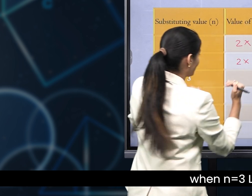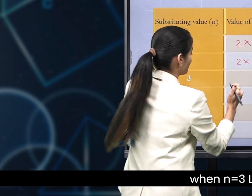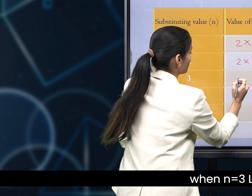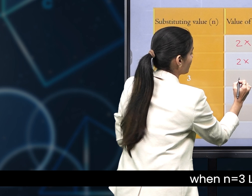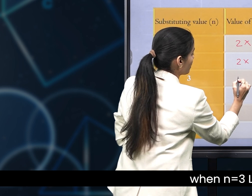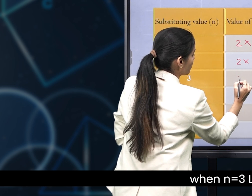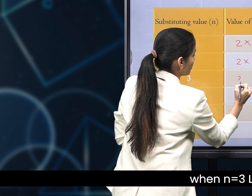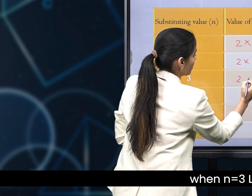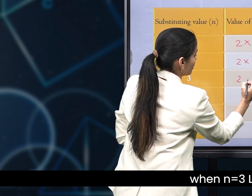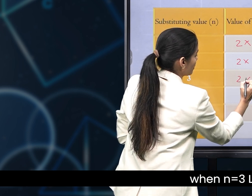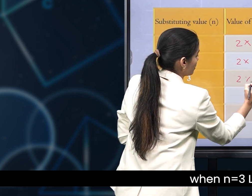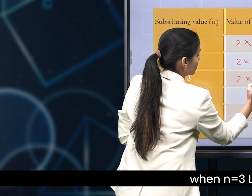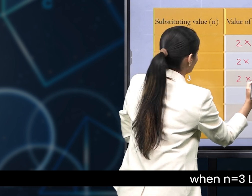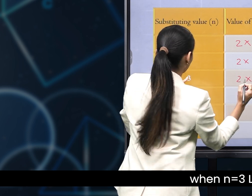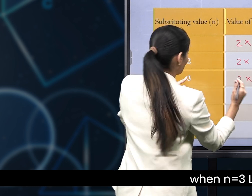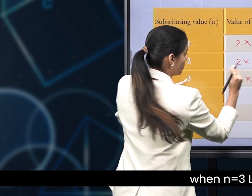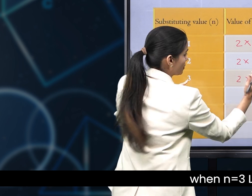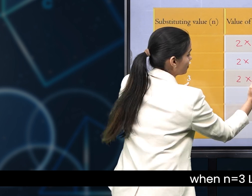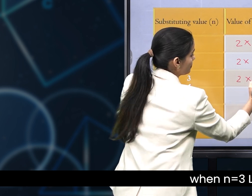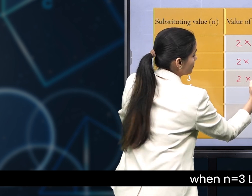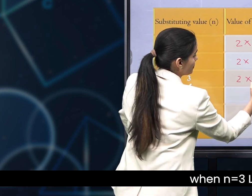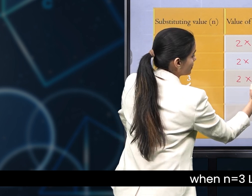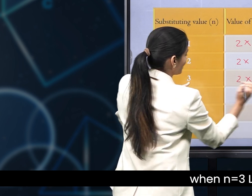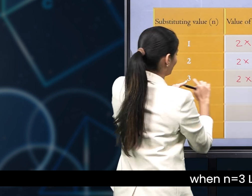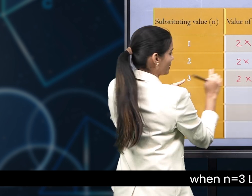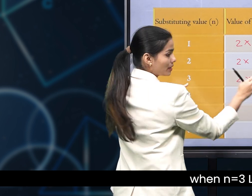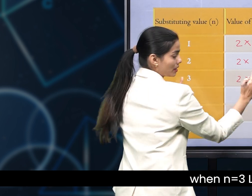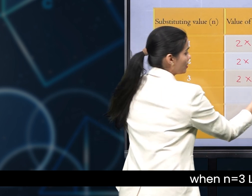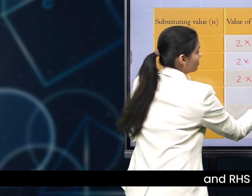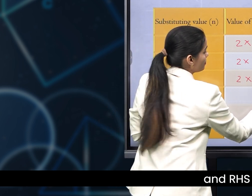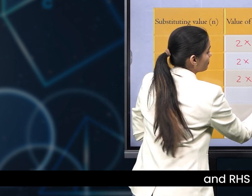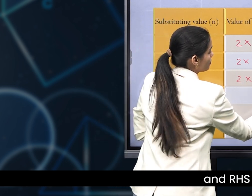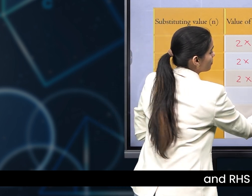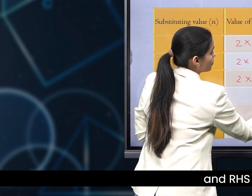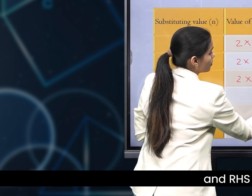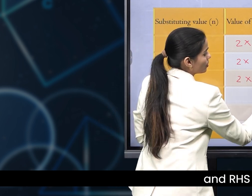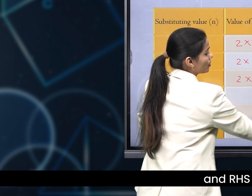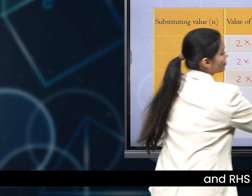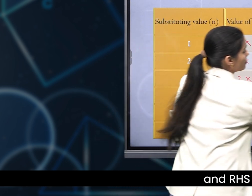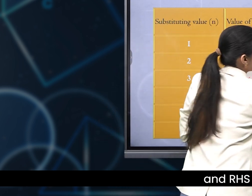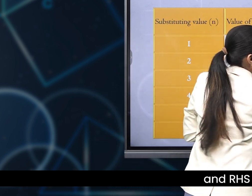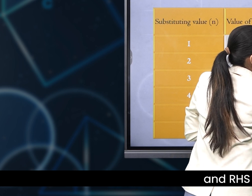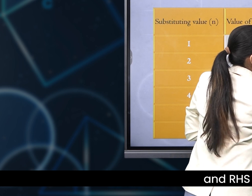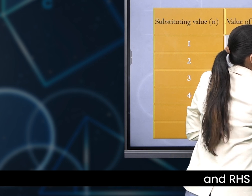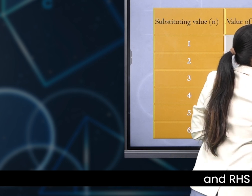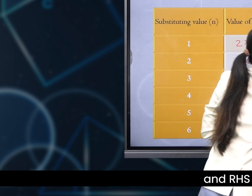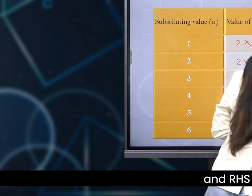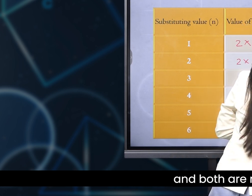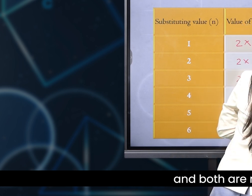When n is equal to 3, LHS is 6 and RHS is 10 and both